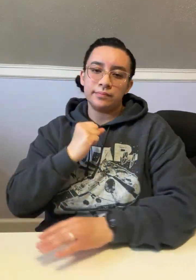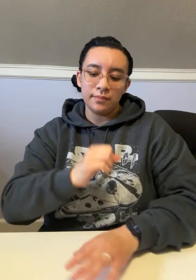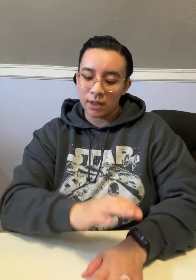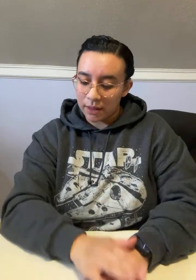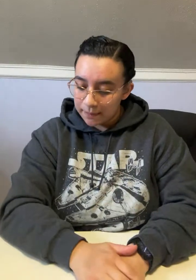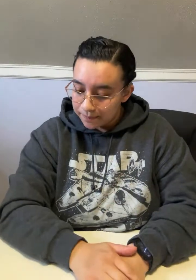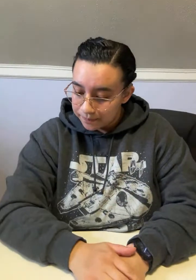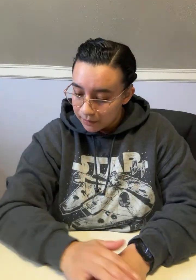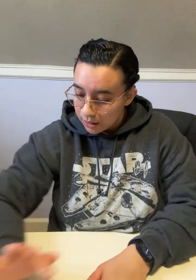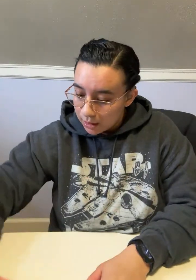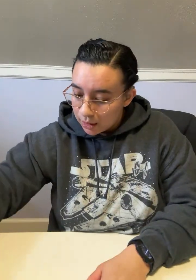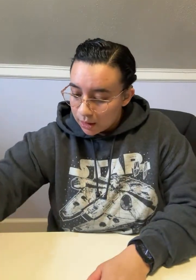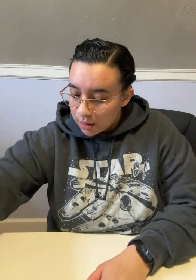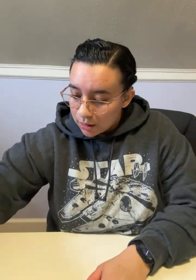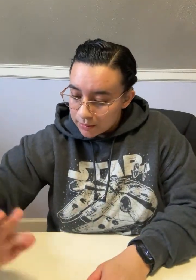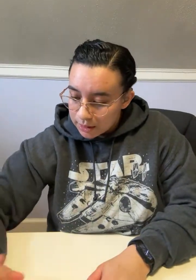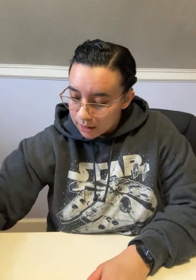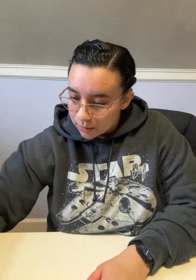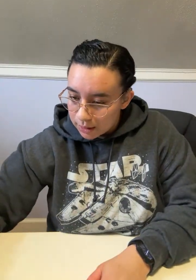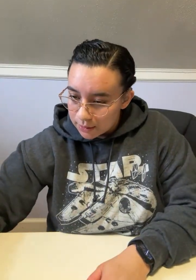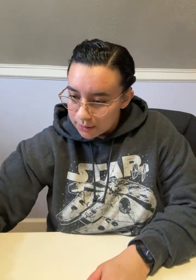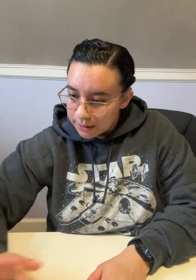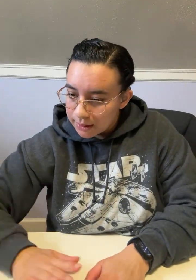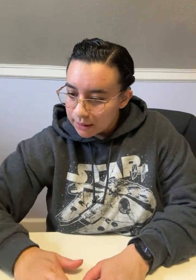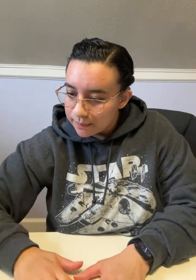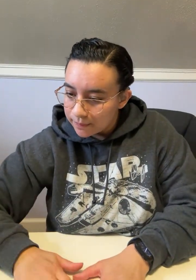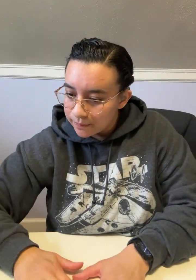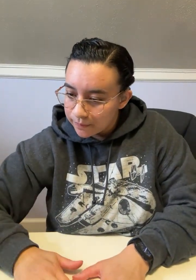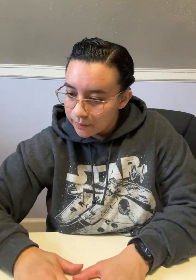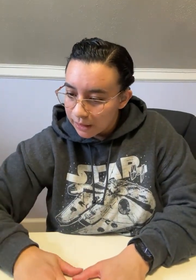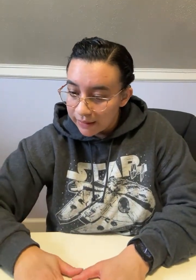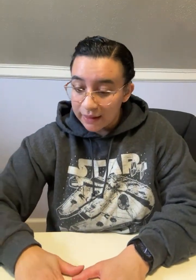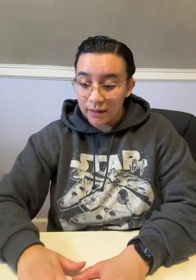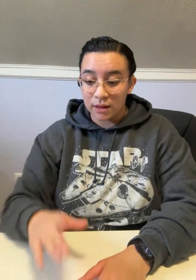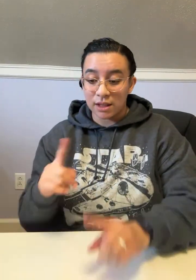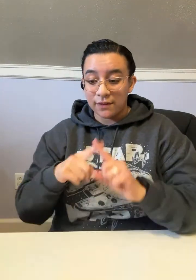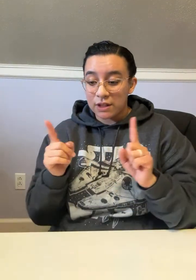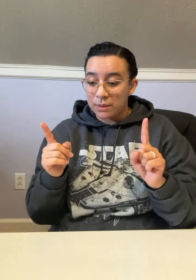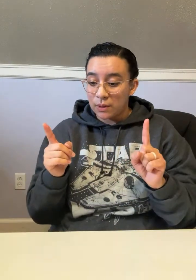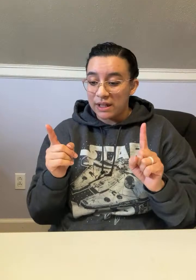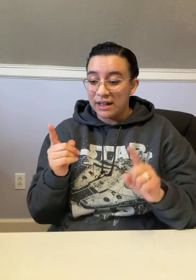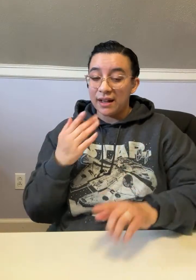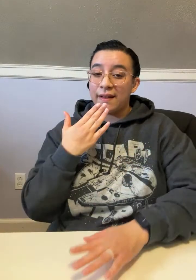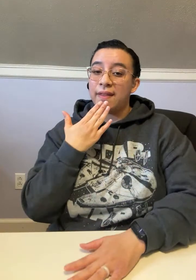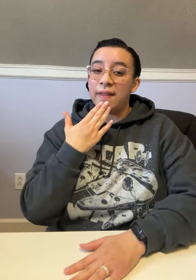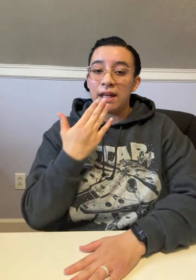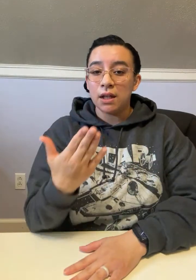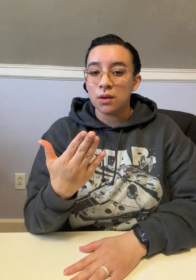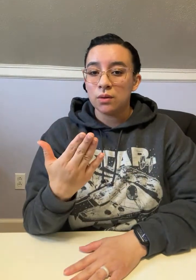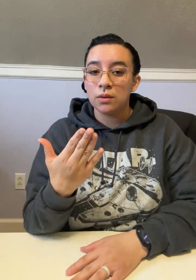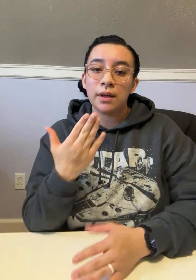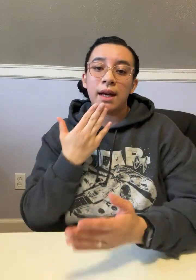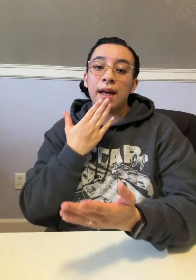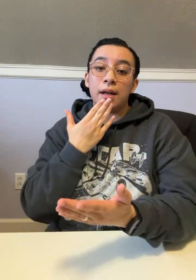All right. Let me see what else. And then the difference between thank you and